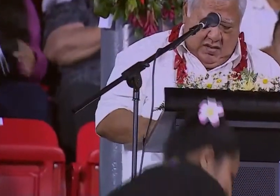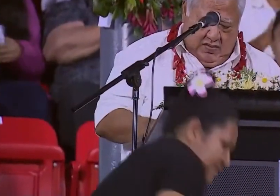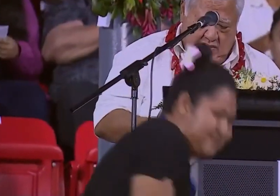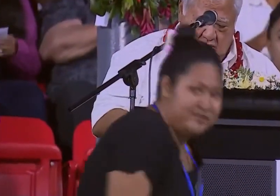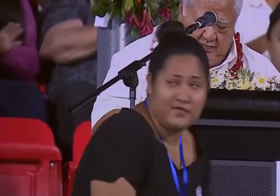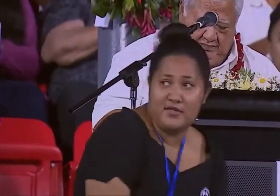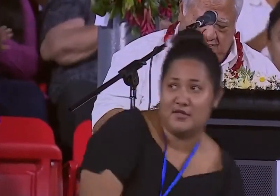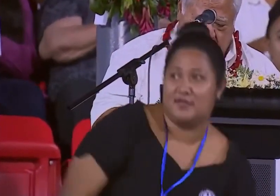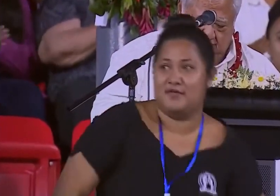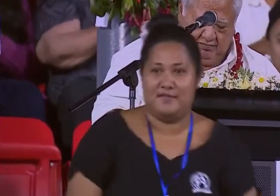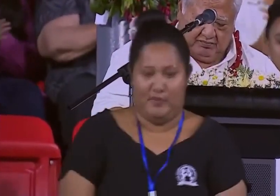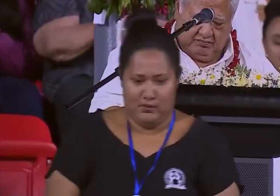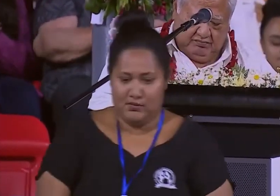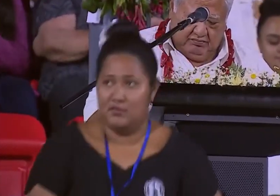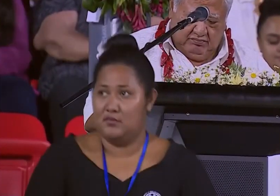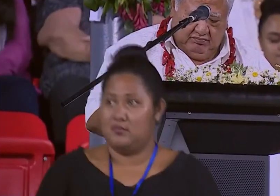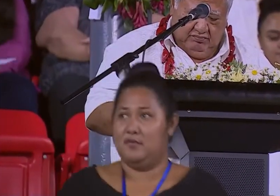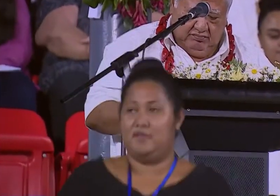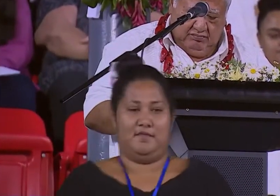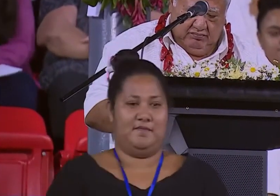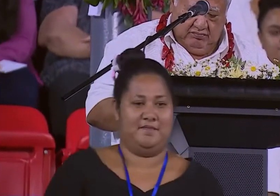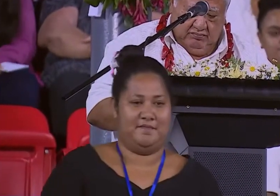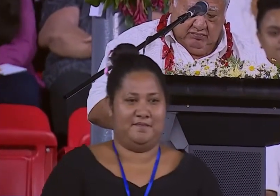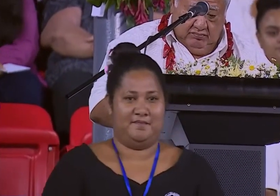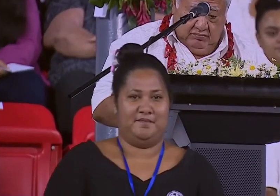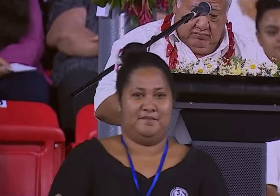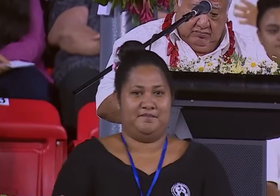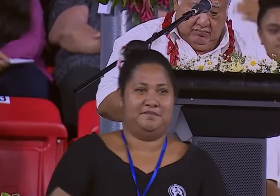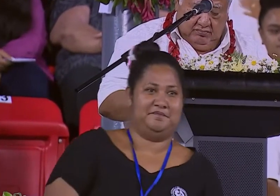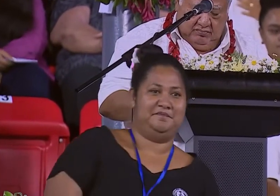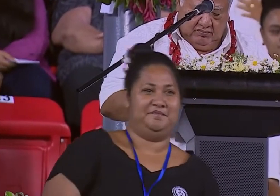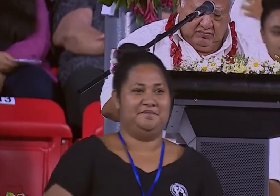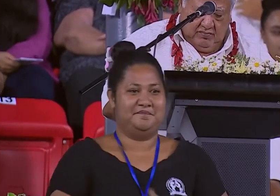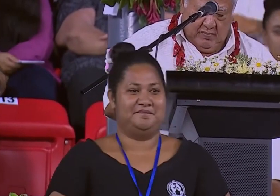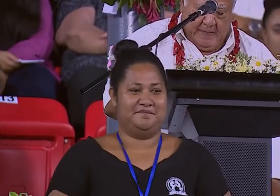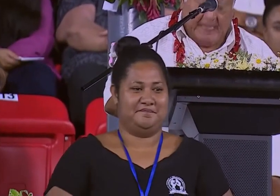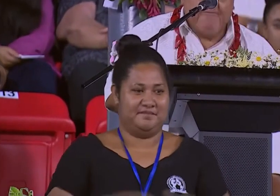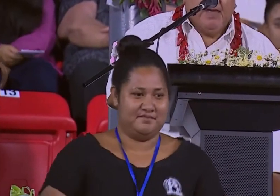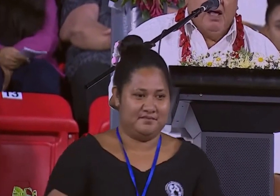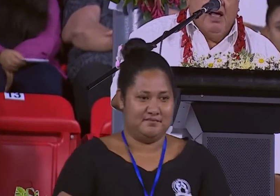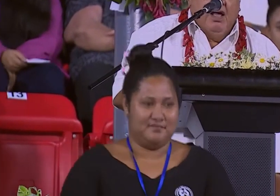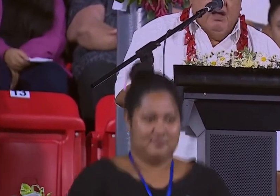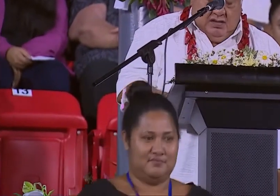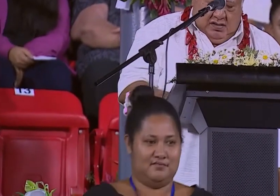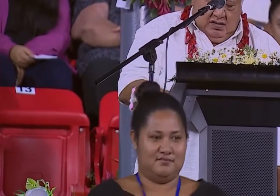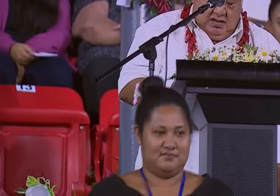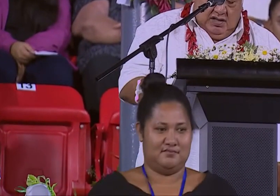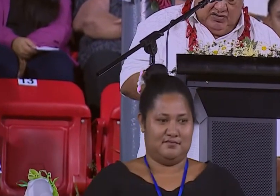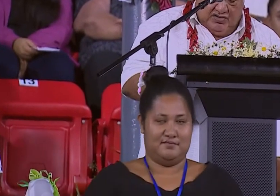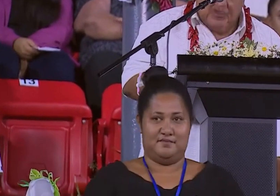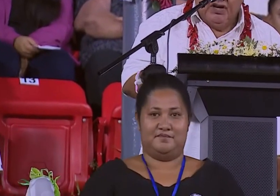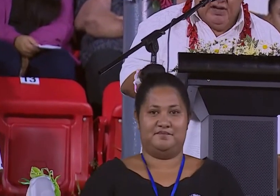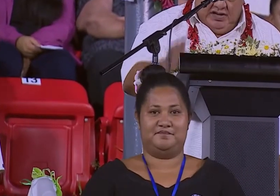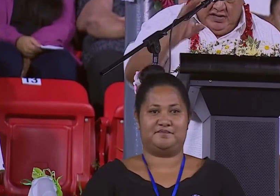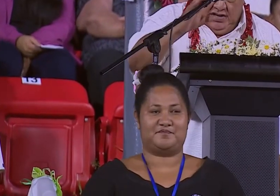Pacific Island people stand for. We welcome the Honorable Tulaepasa Elele Malielengaoi, the Prime Minister of Samoa,